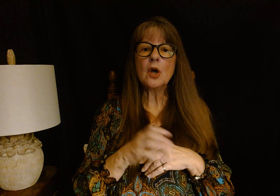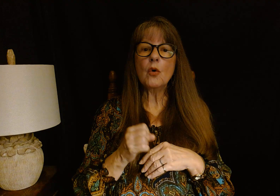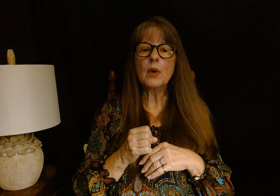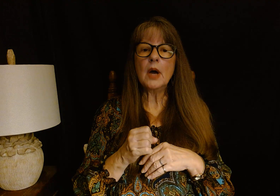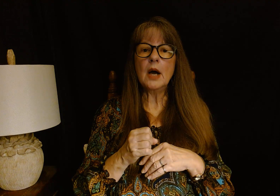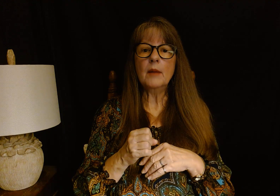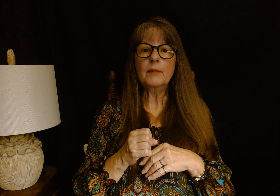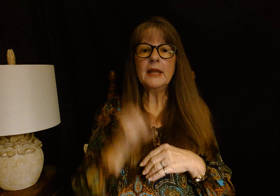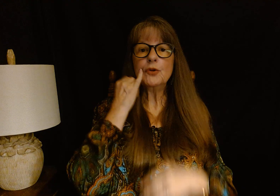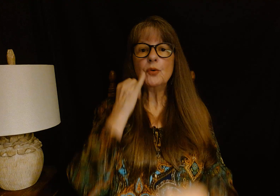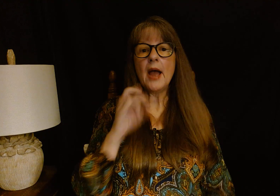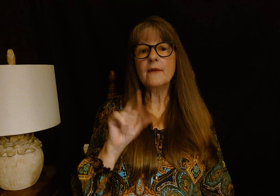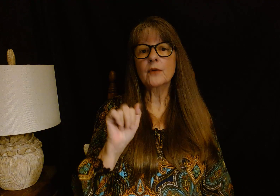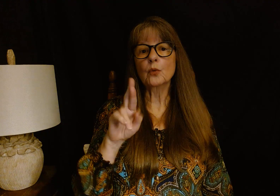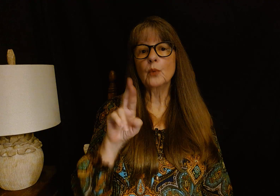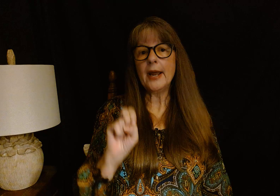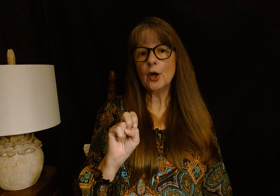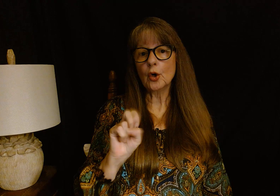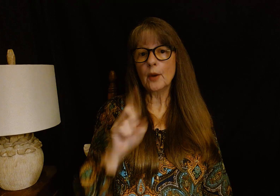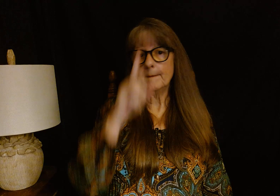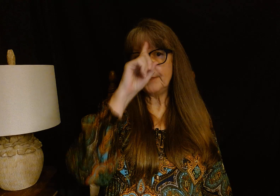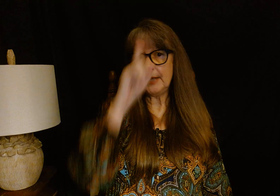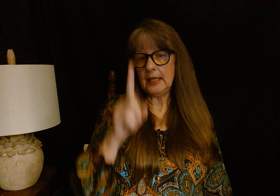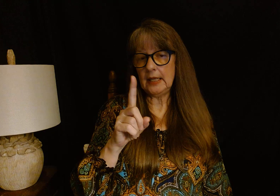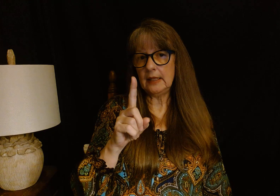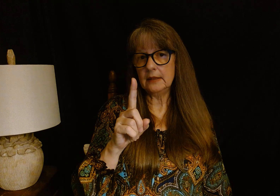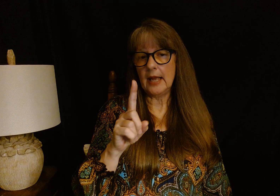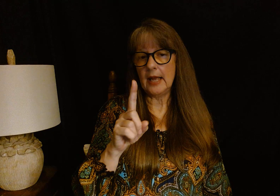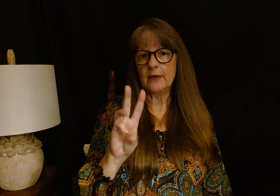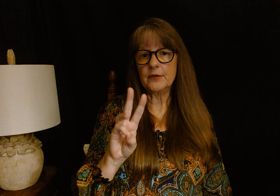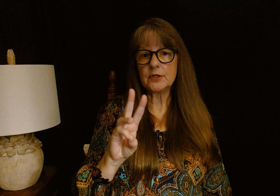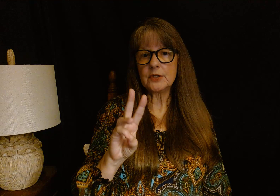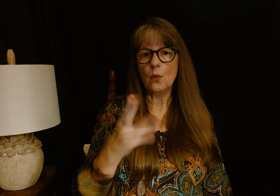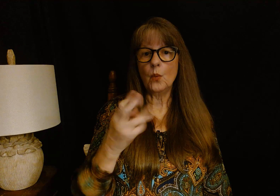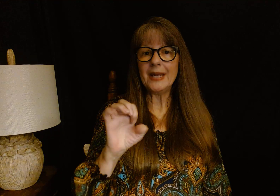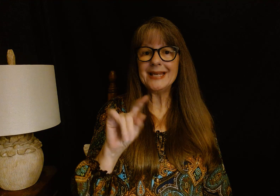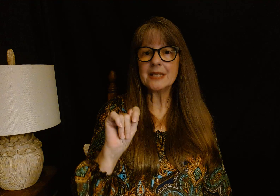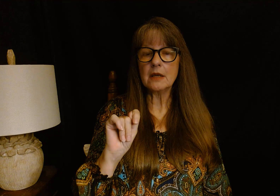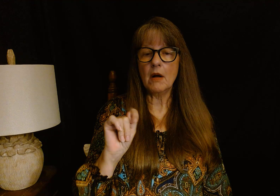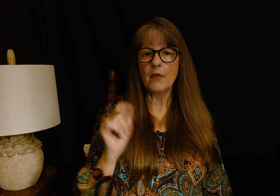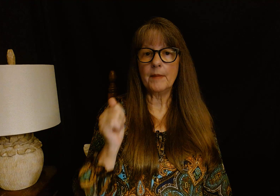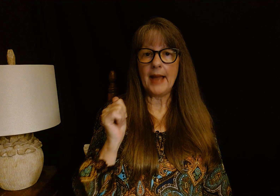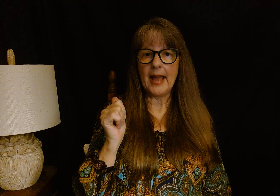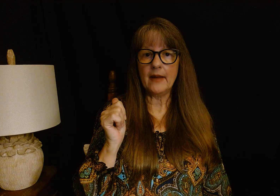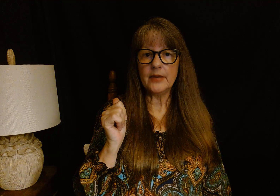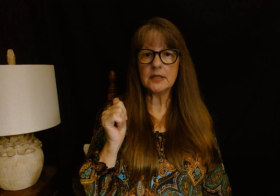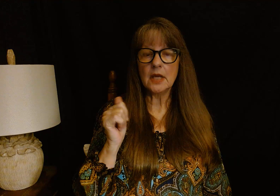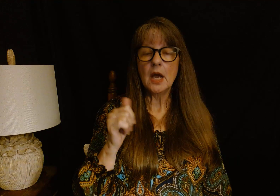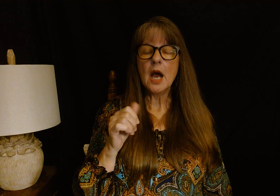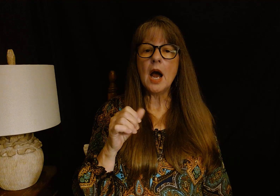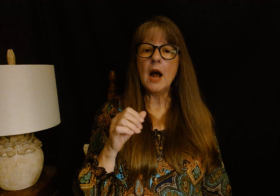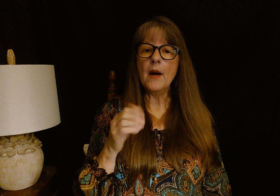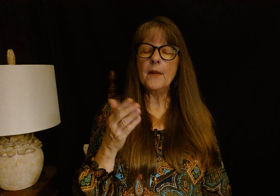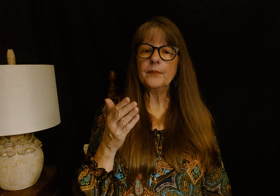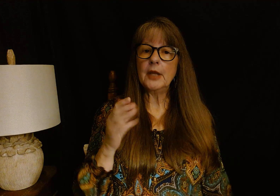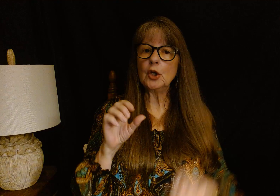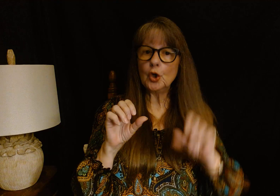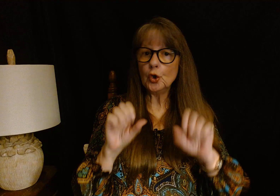so if you have a rare penny, like if it's a wheat on the back of it, it